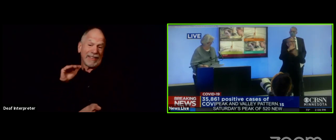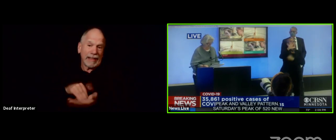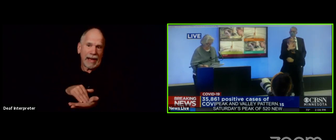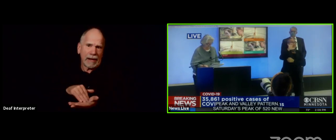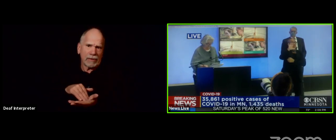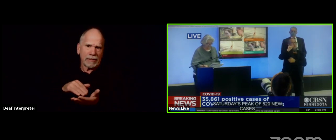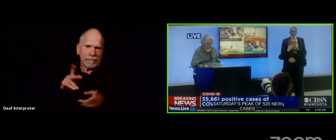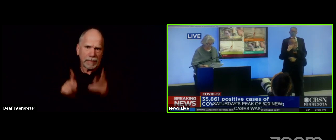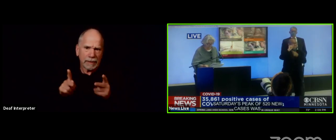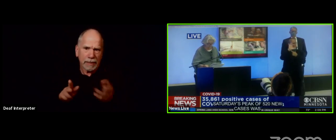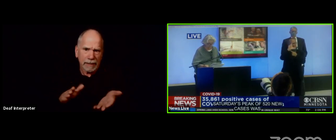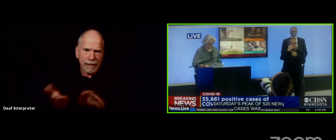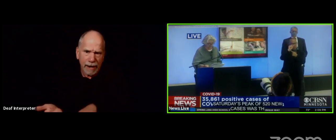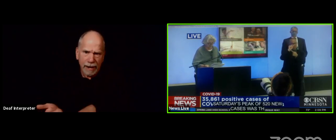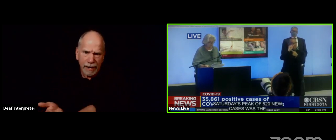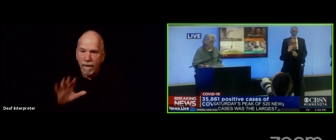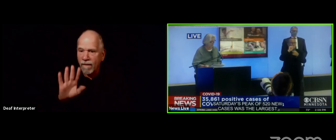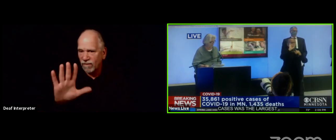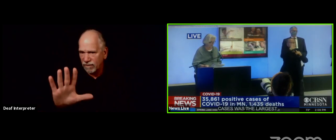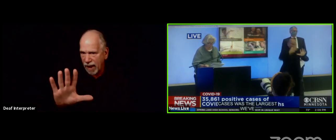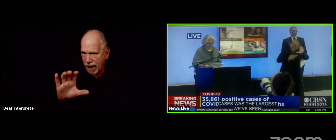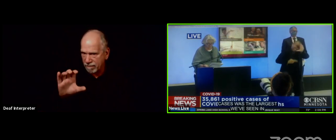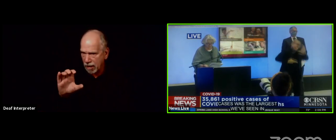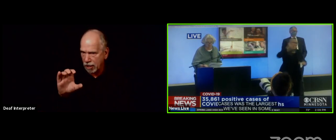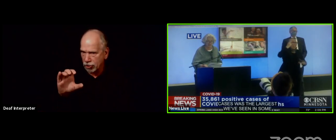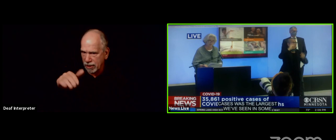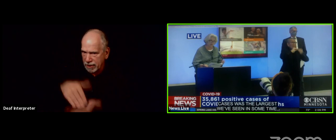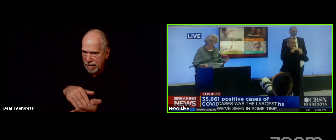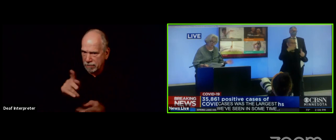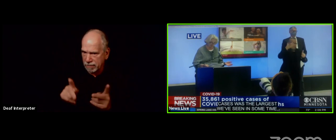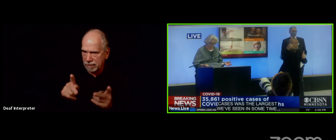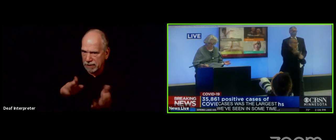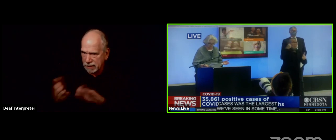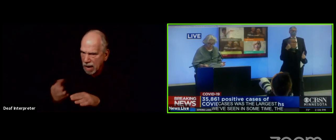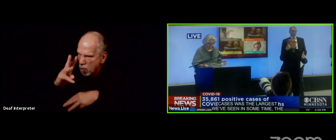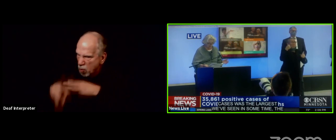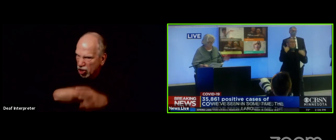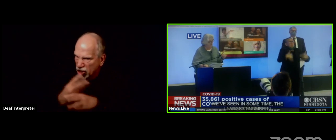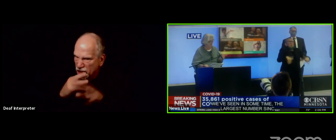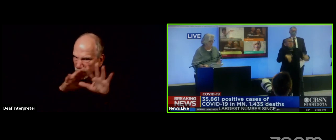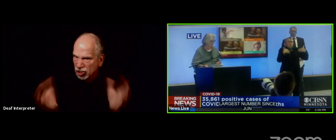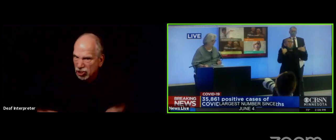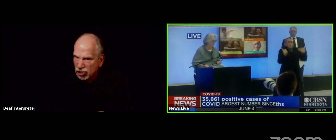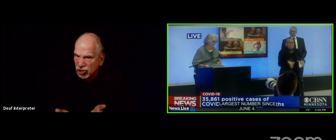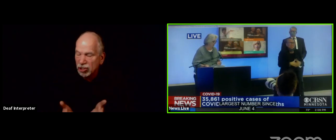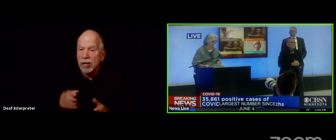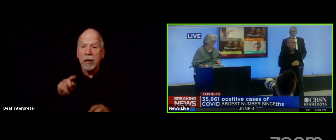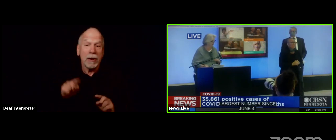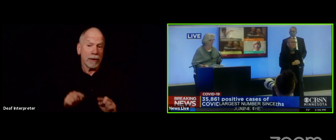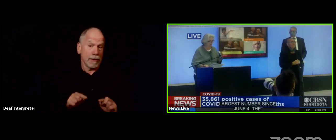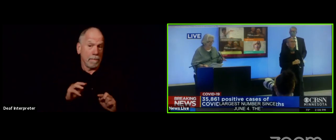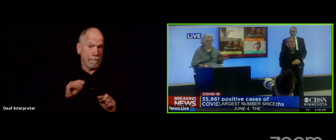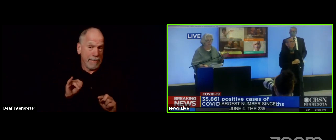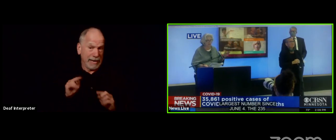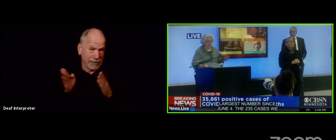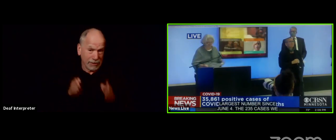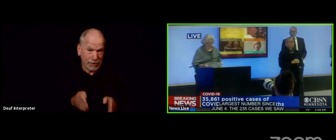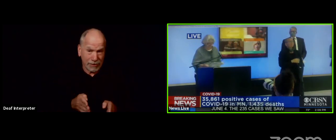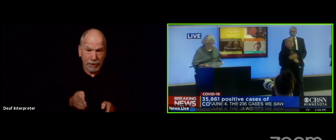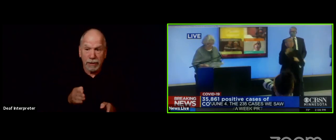number since June 4th. The 235 cases that we saw about a week prior was the most recent valley. So we are